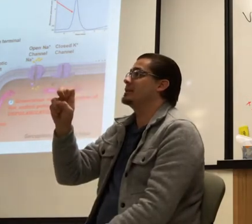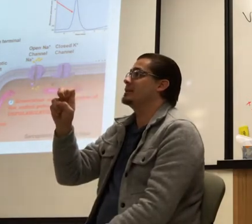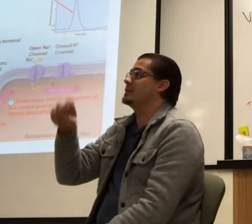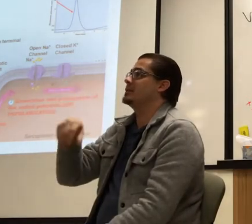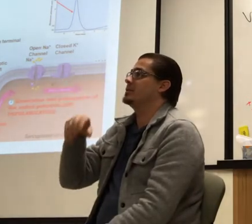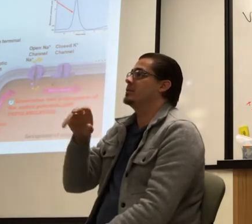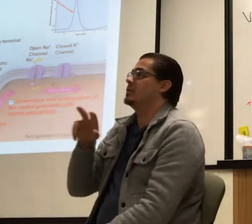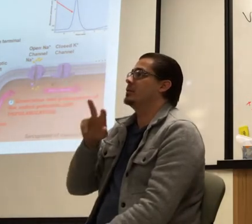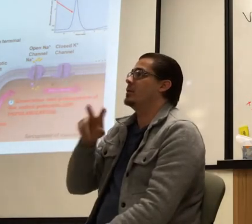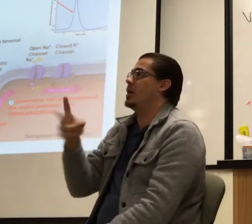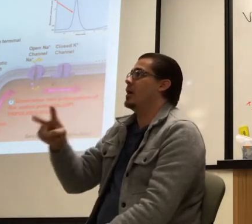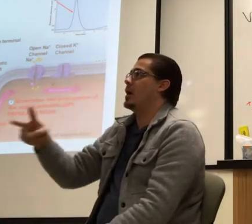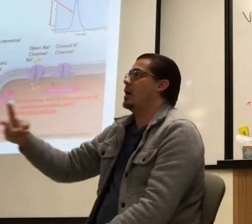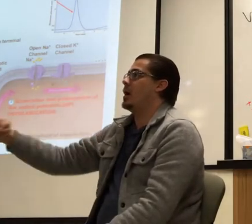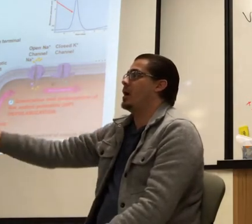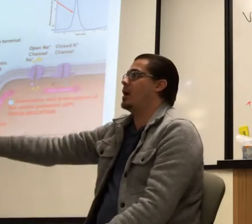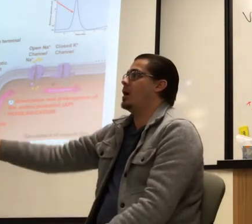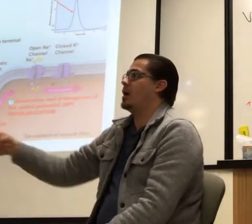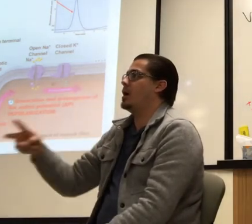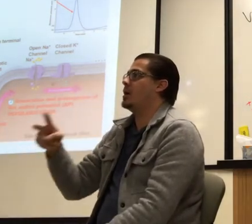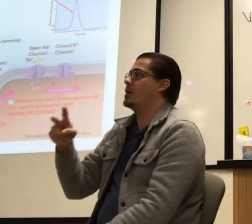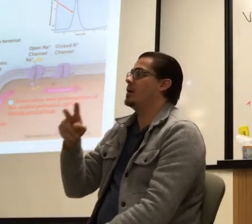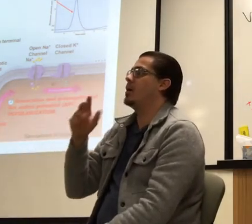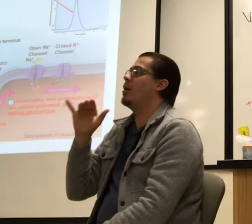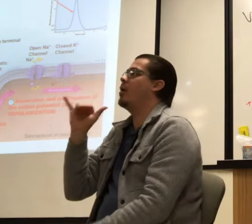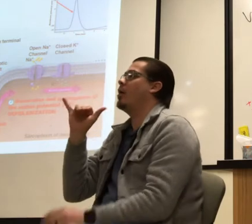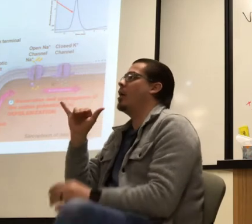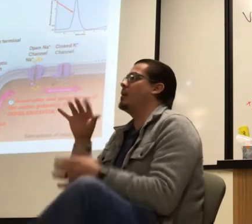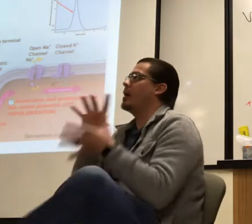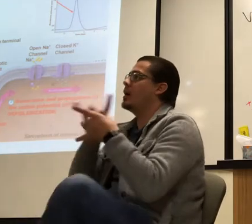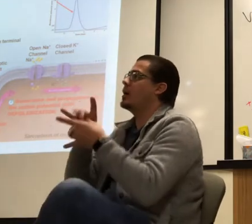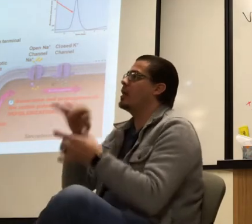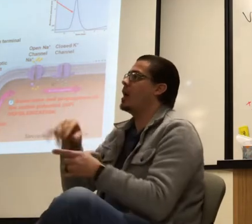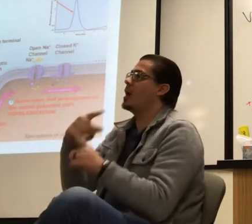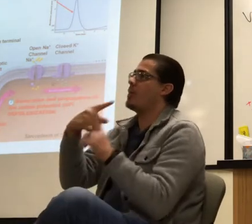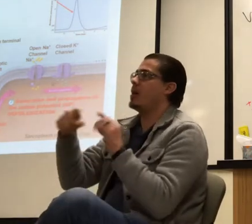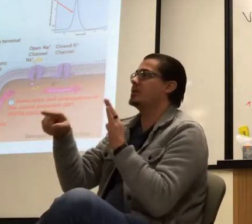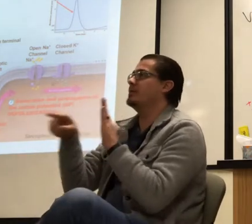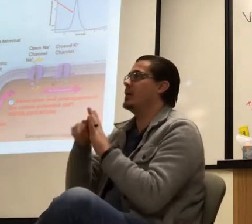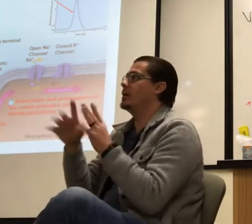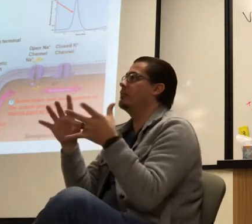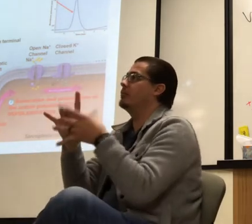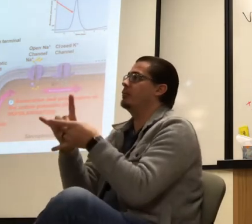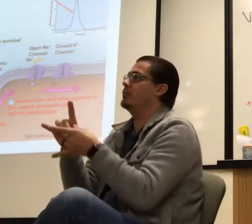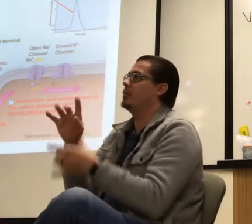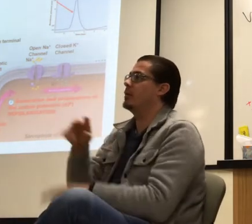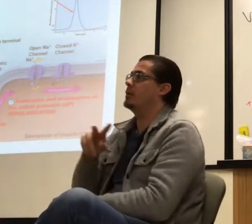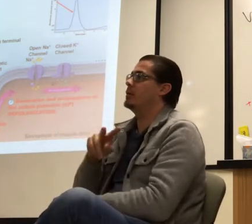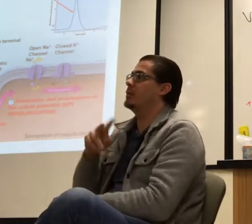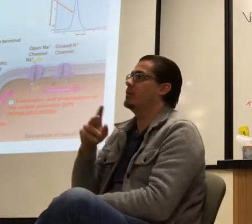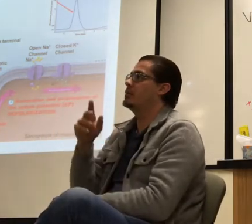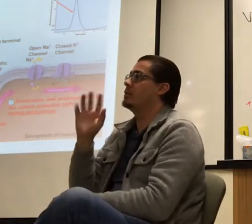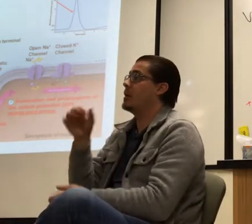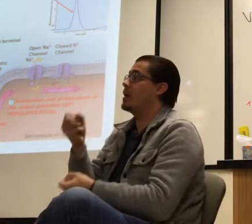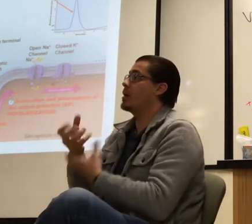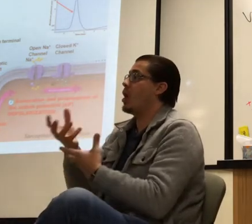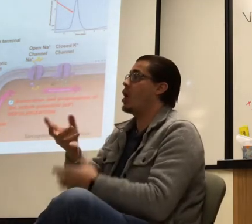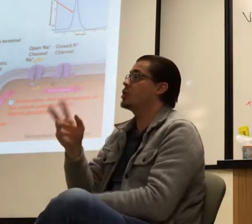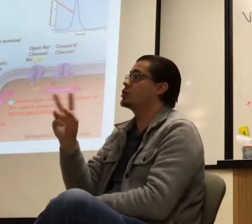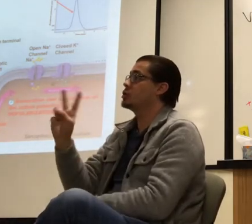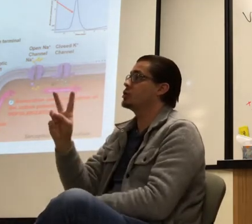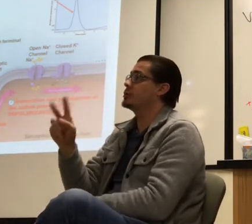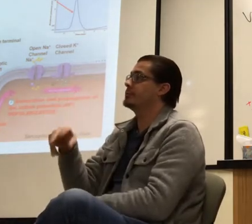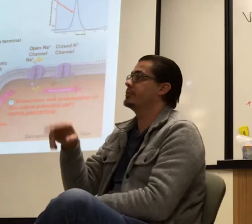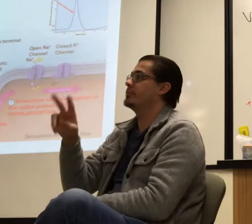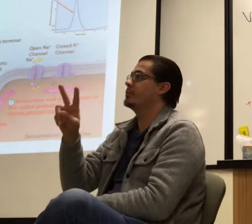junction, and it looks to here and says, oh, I'm attracted to that, right? Positive, negative, and you have current from these